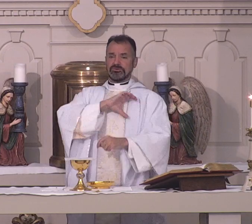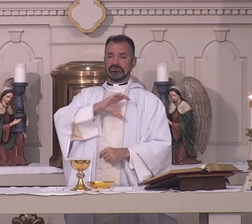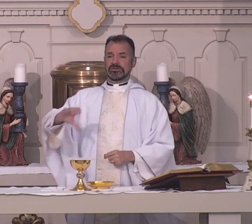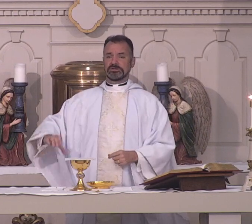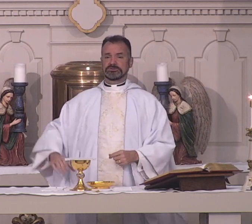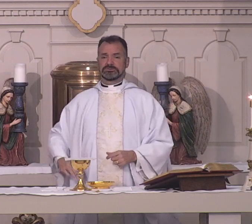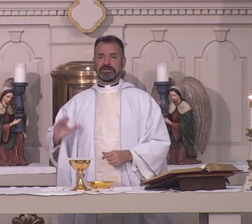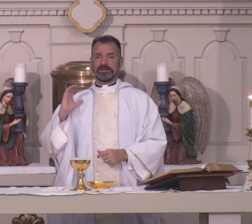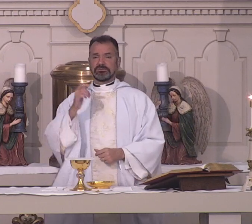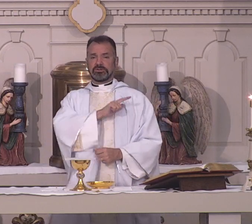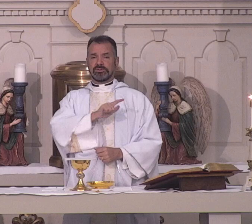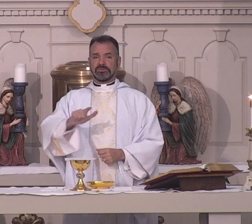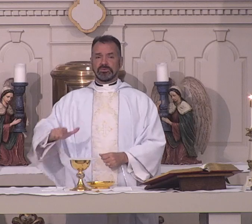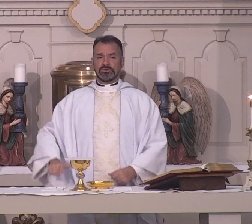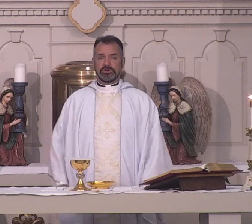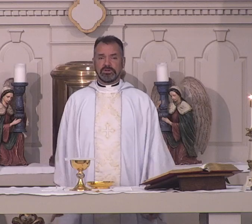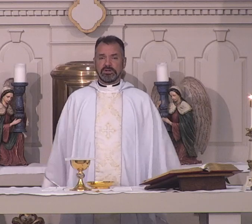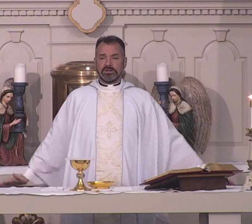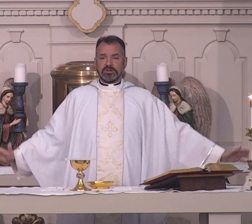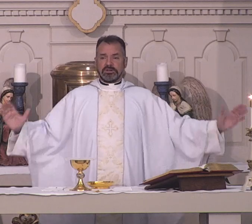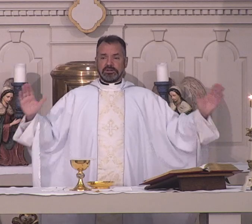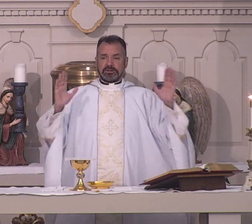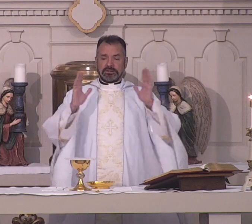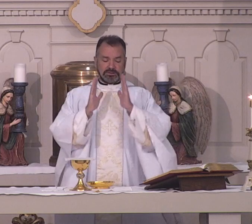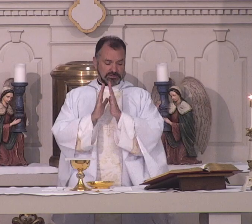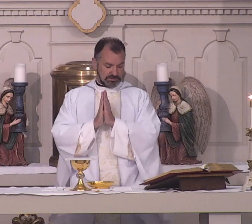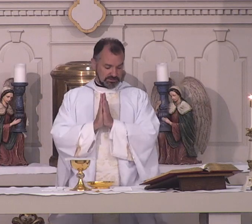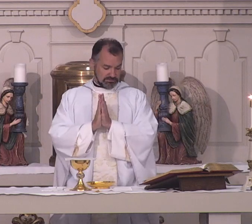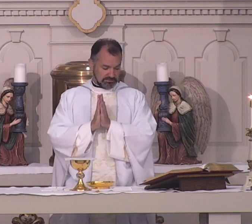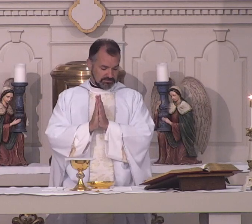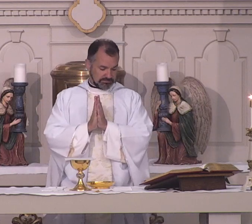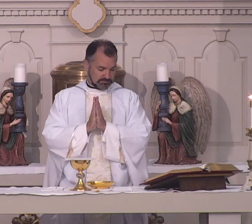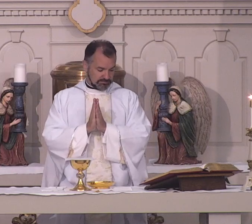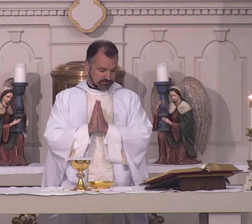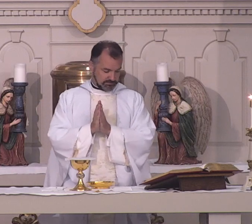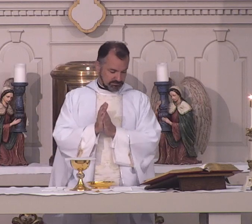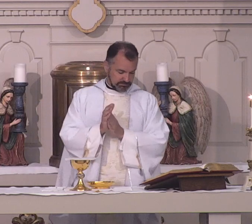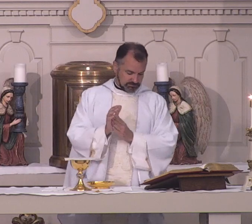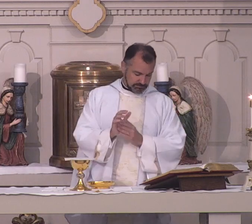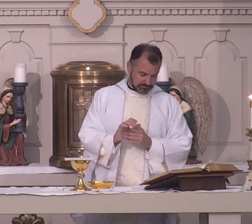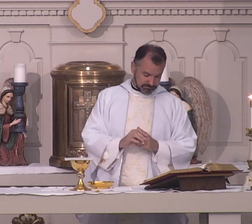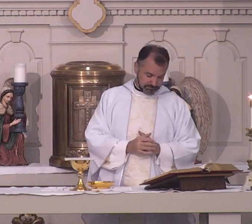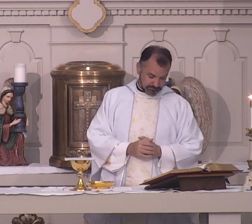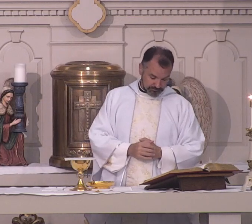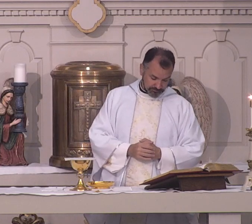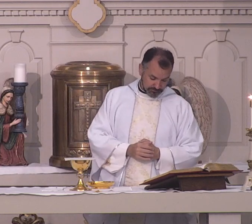happily to life eternal through Christ our Lord.